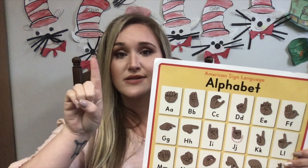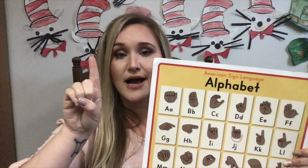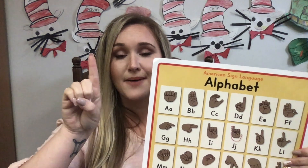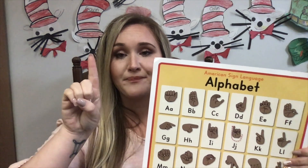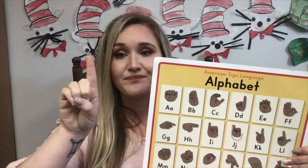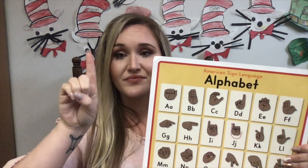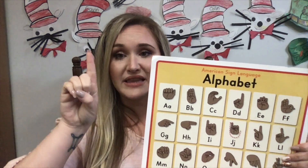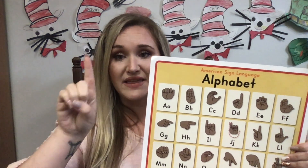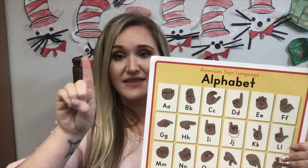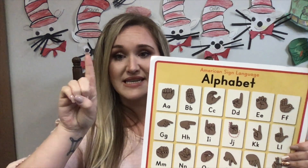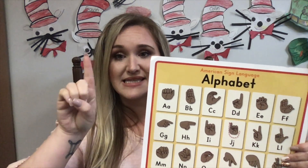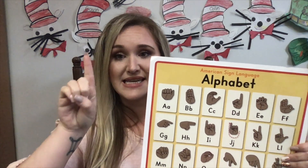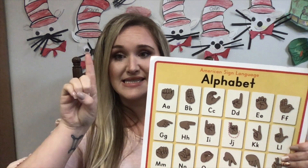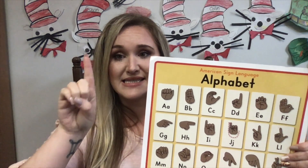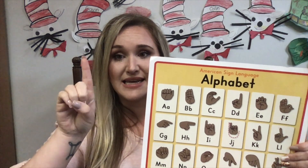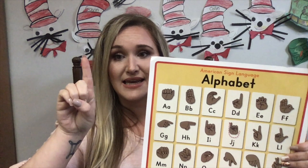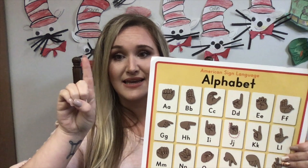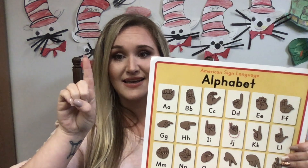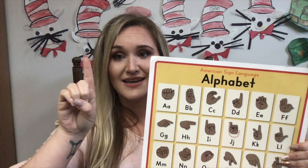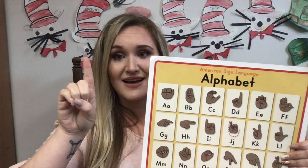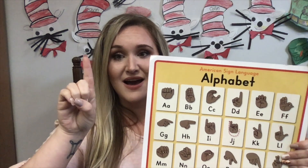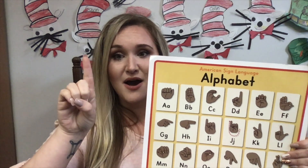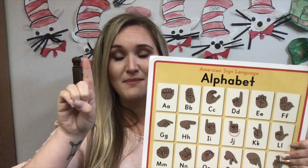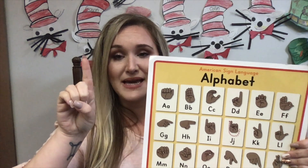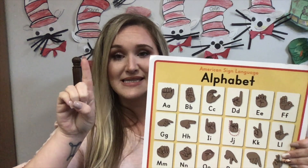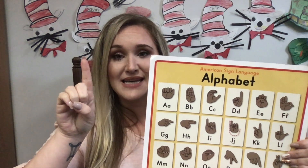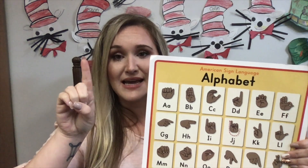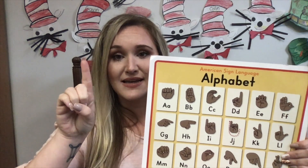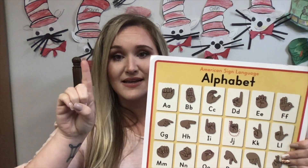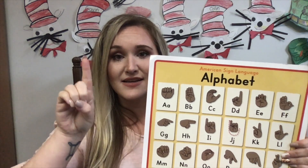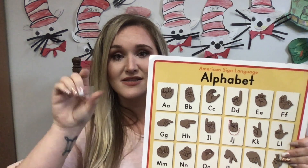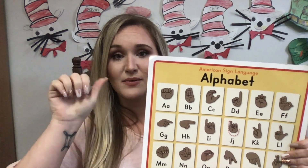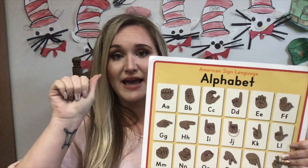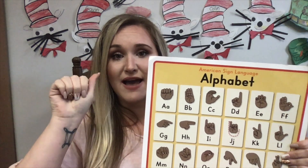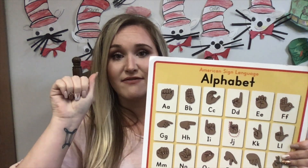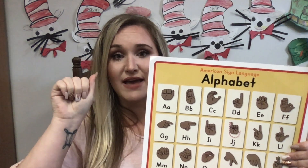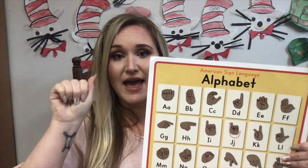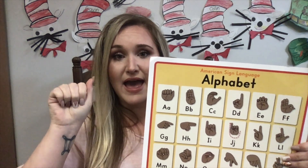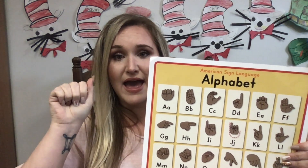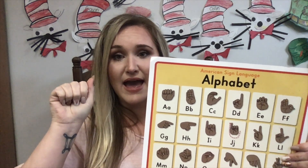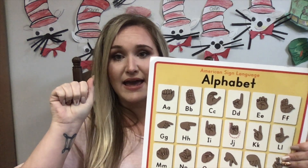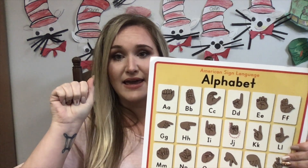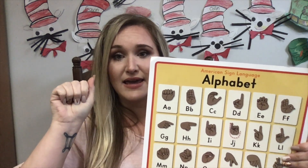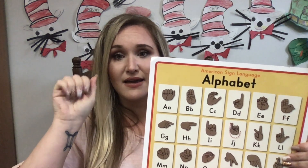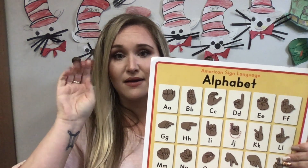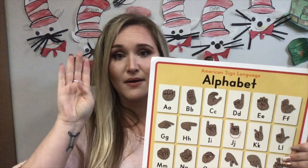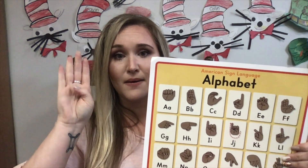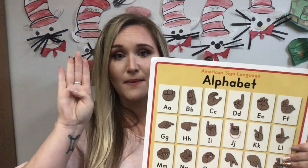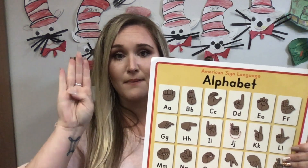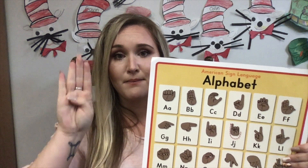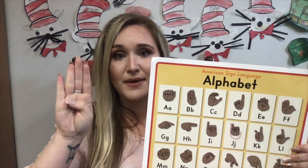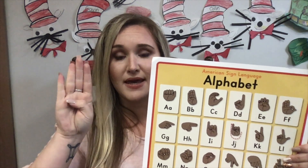up. This is D. Amazing. So we have A,